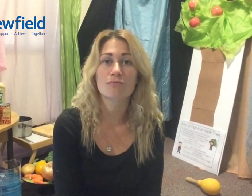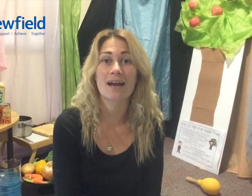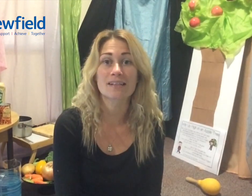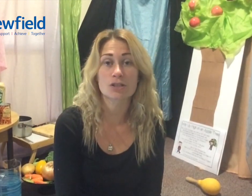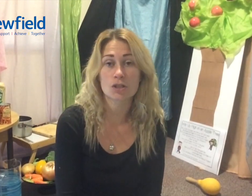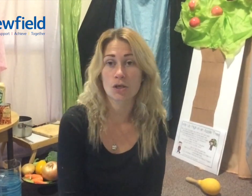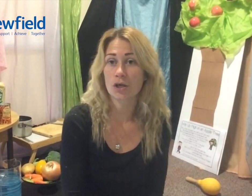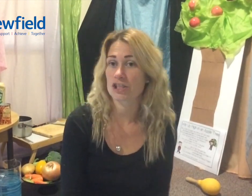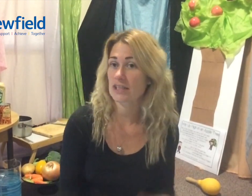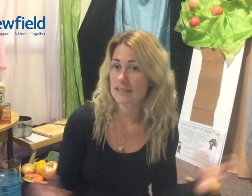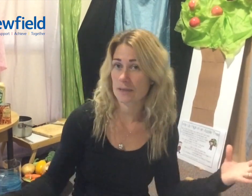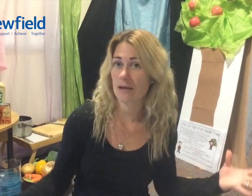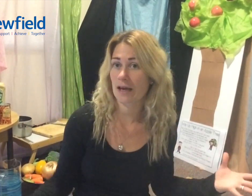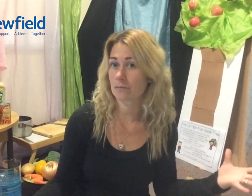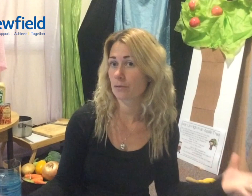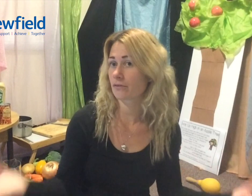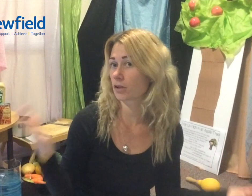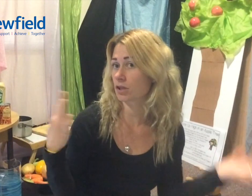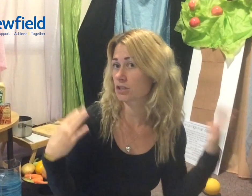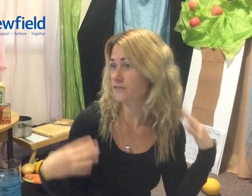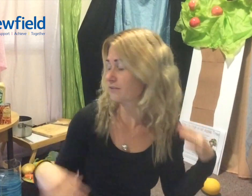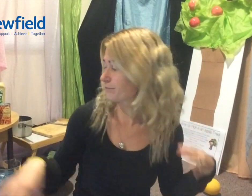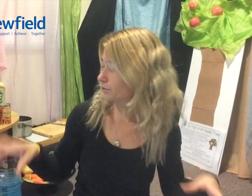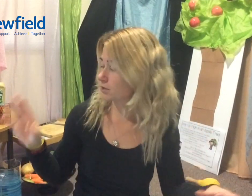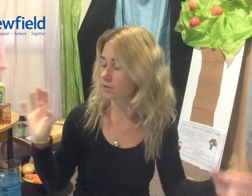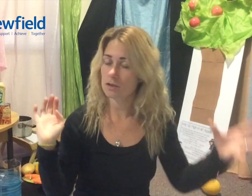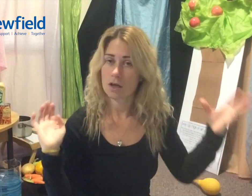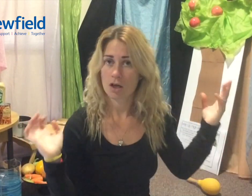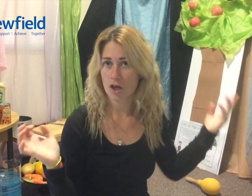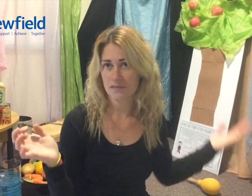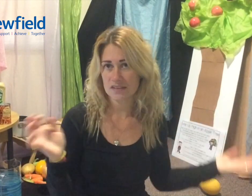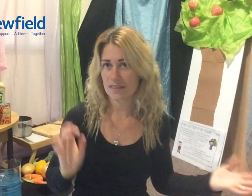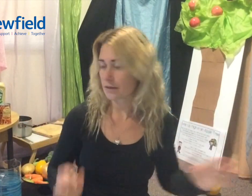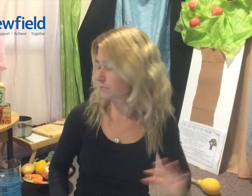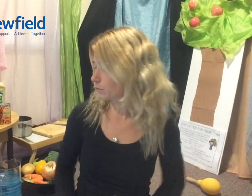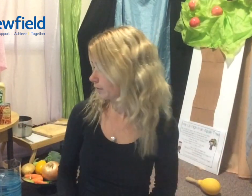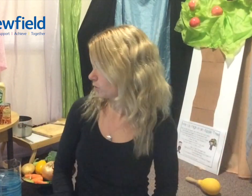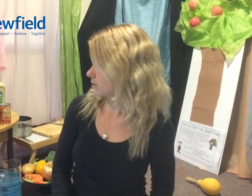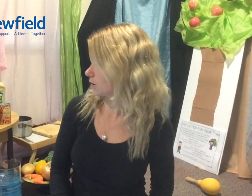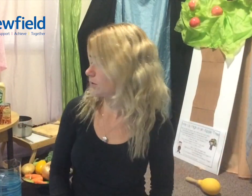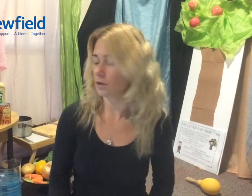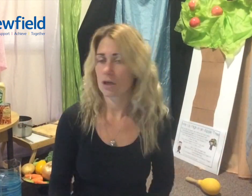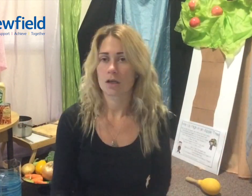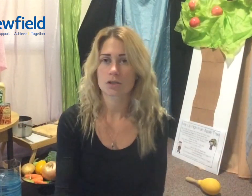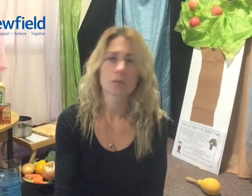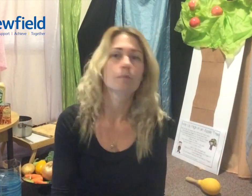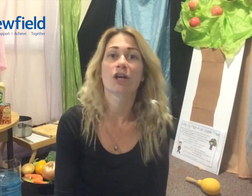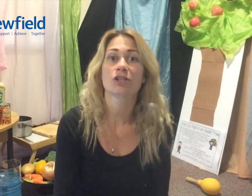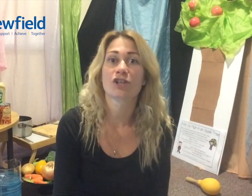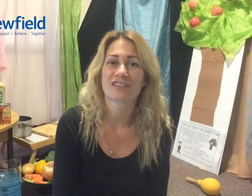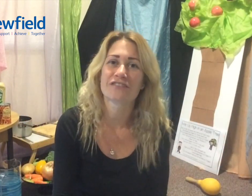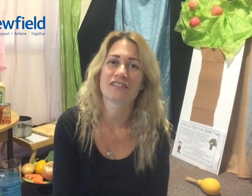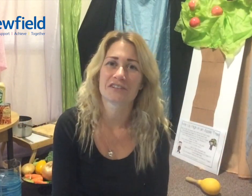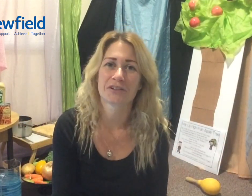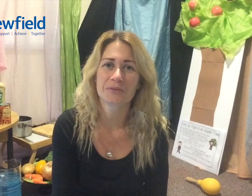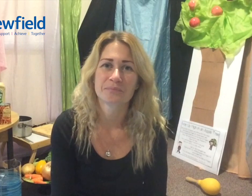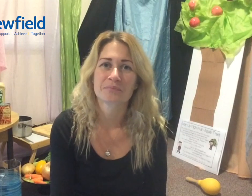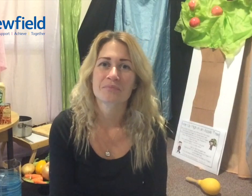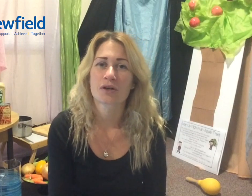Right, so as you can see behind me, we've got lots of different harvesty things that we'll be coming to at some point over this video. Okay,